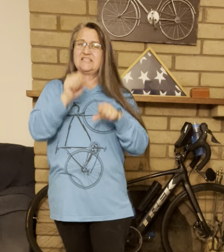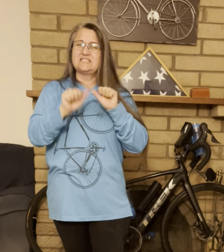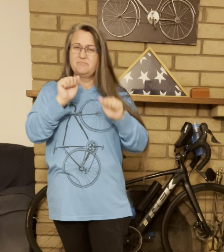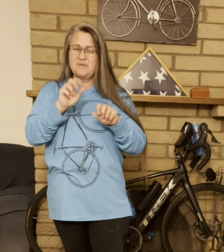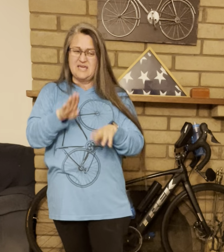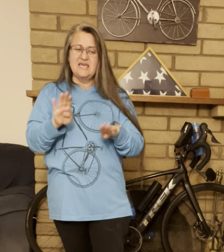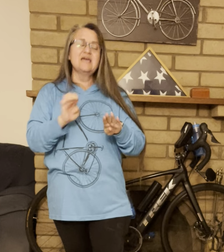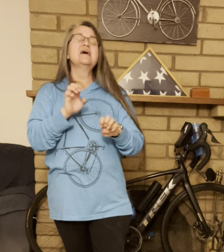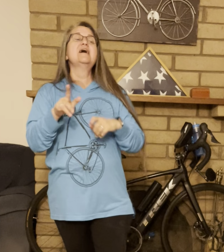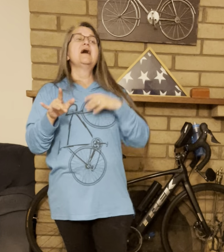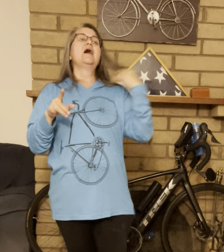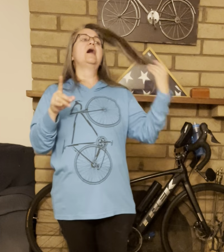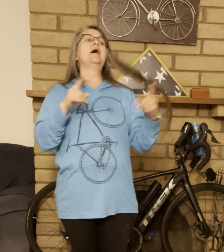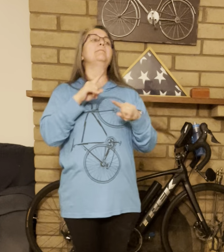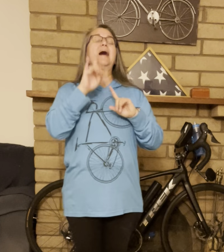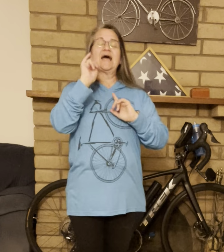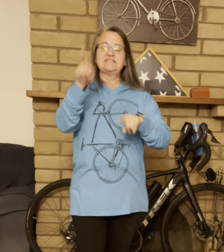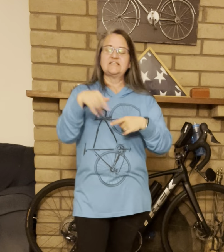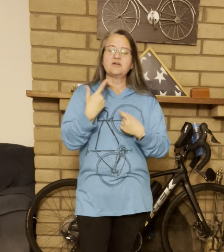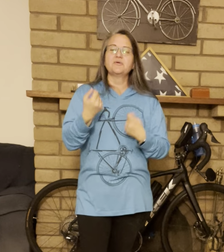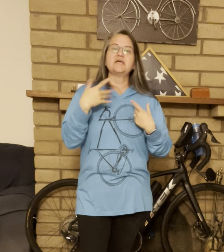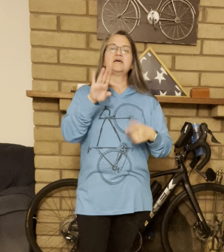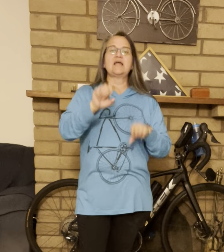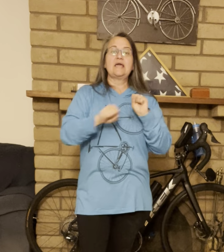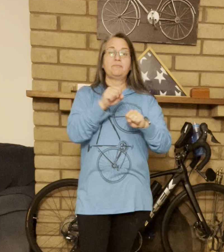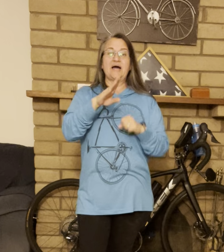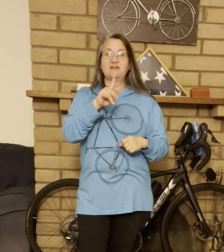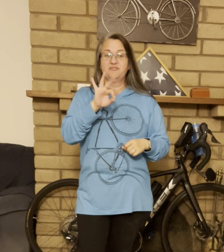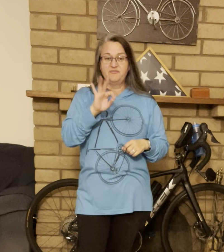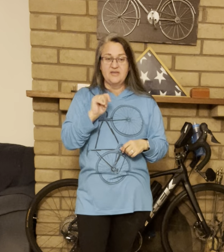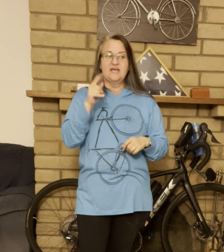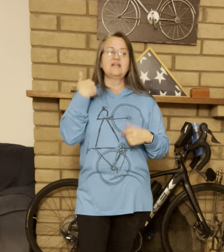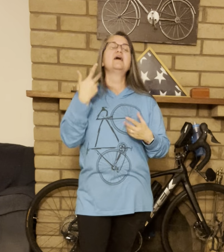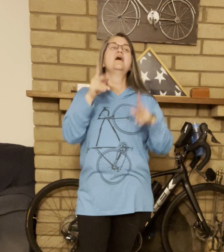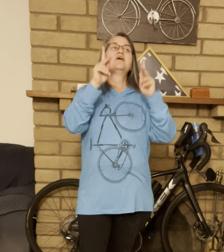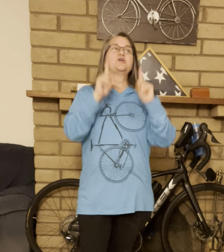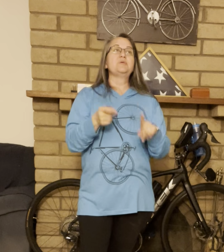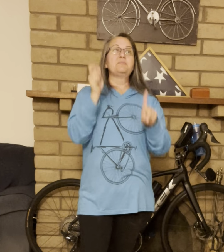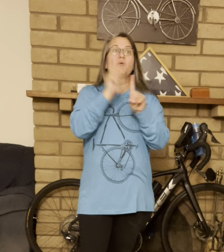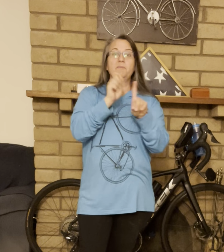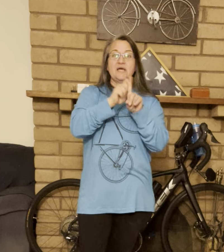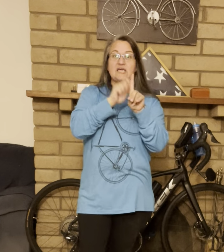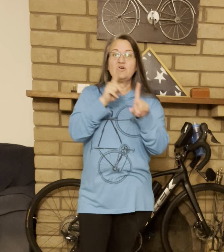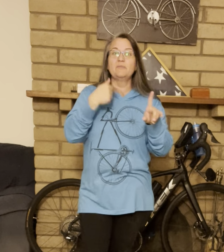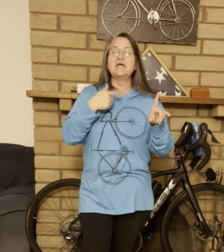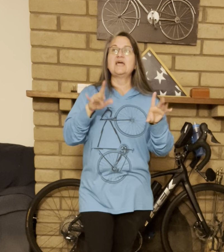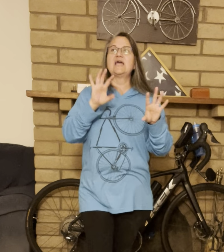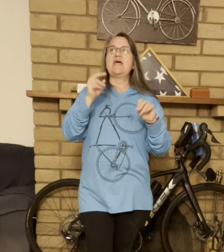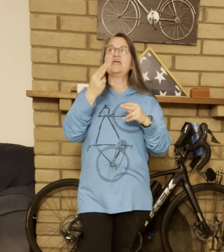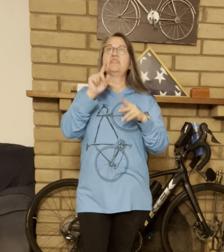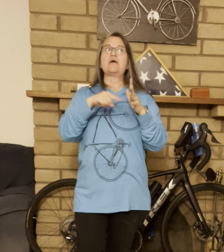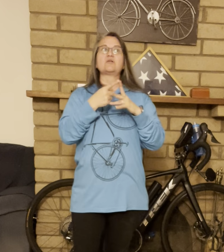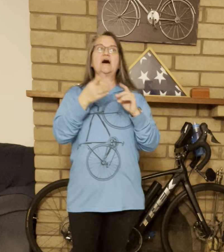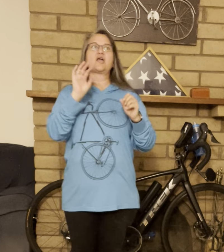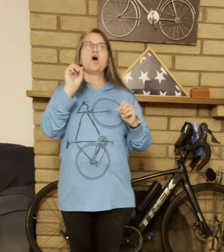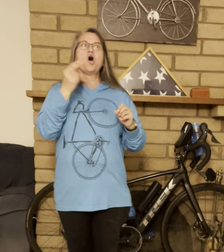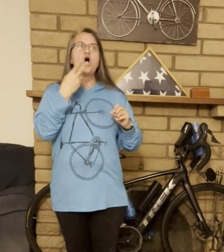to be. I did go get a bike fit. The people were picking on me, and then they were like,